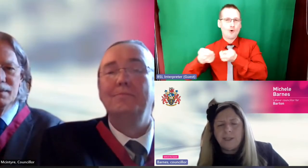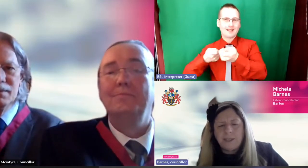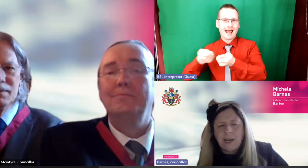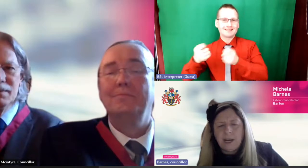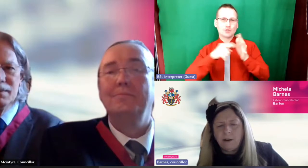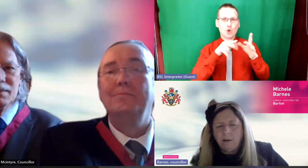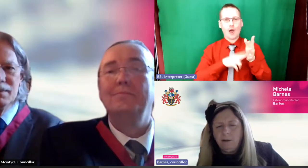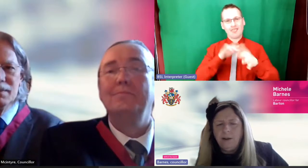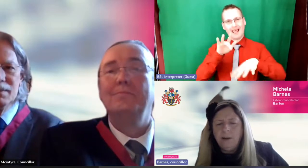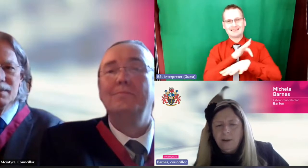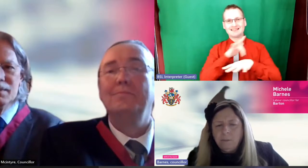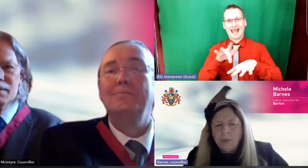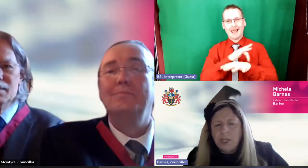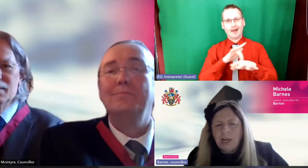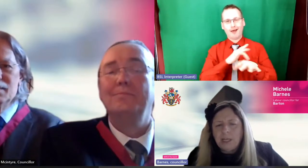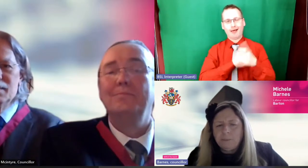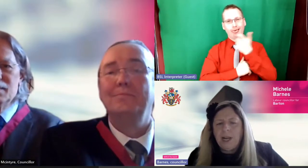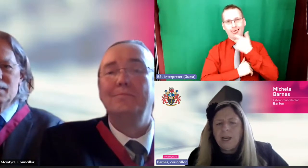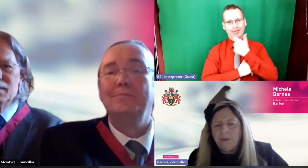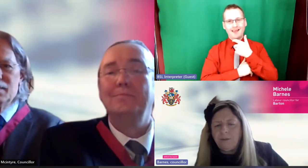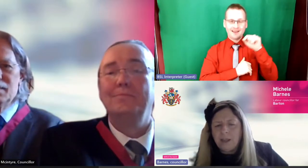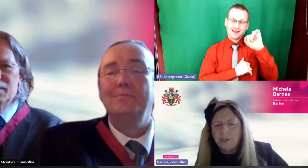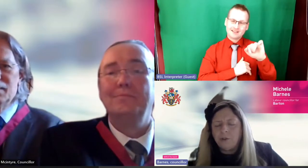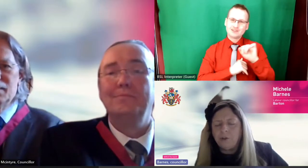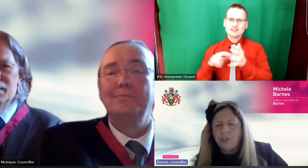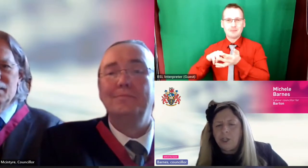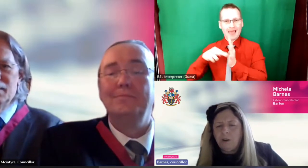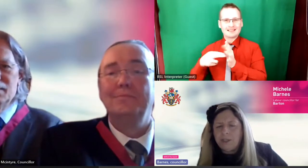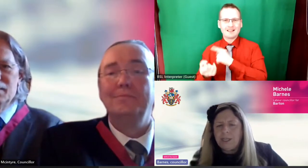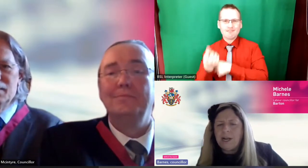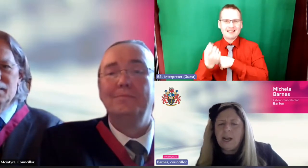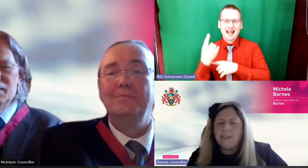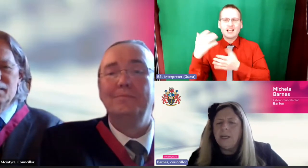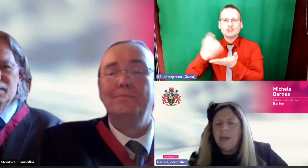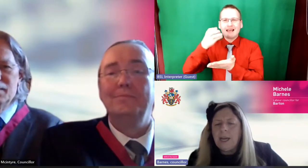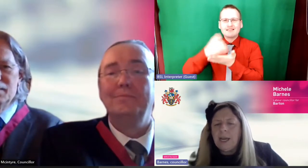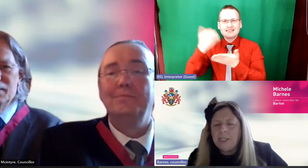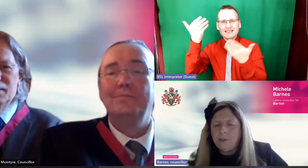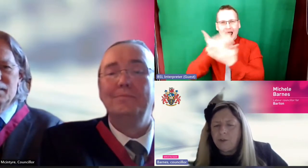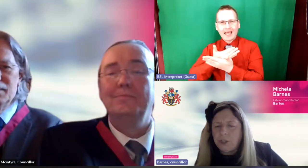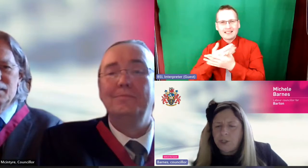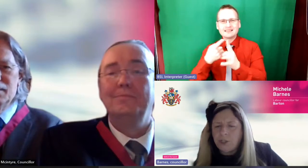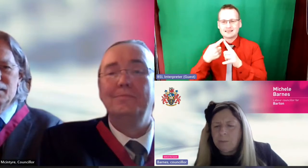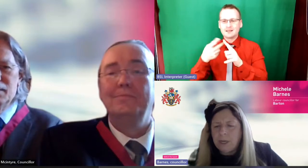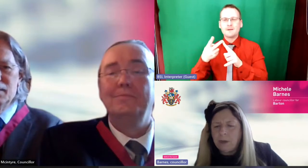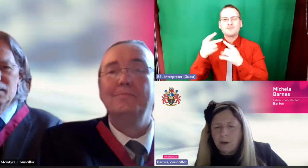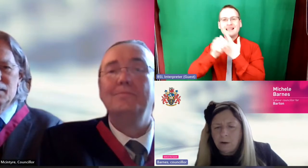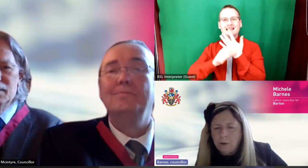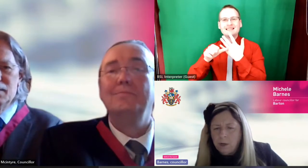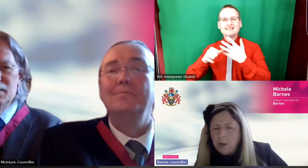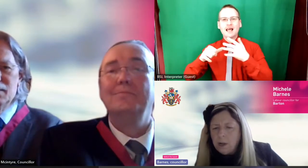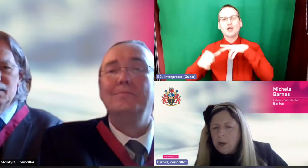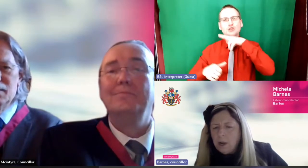the entertainer. Michelle has planned events such as charity nights, Easter and turkey